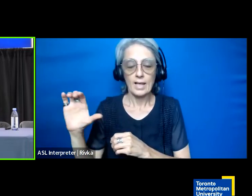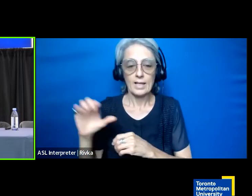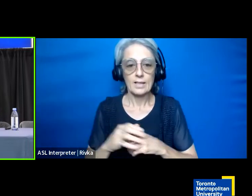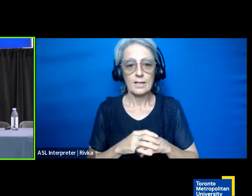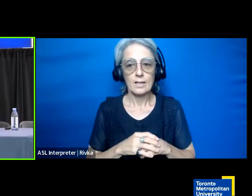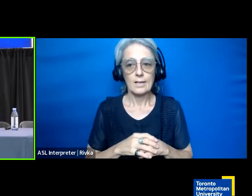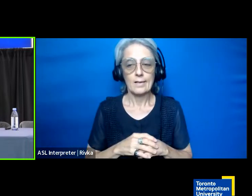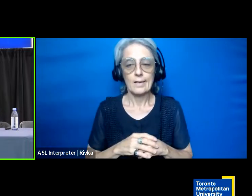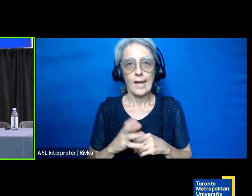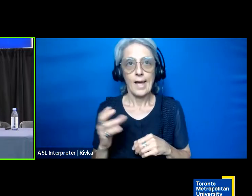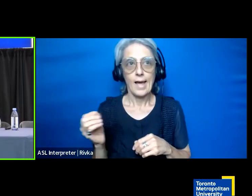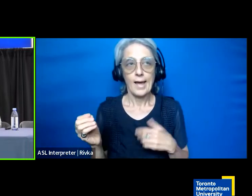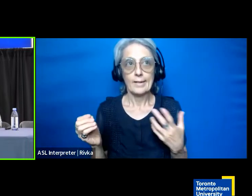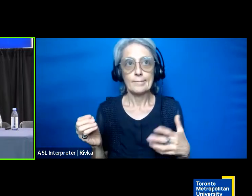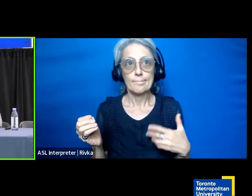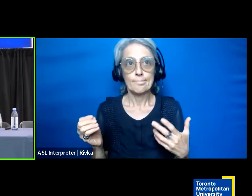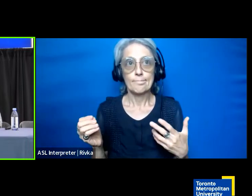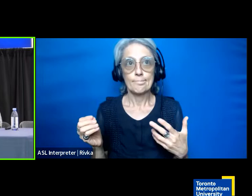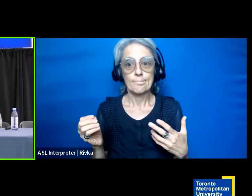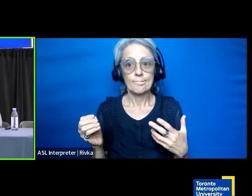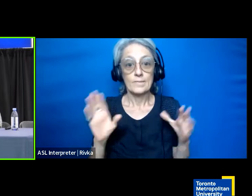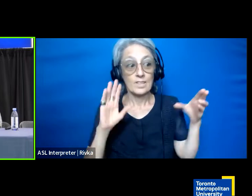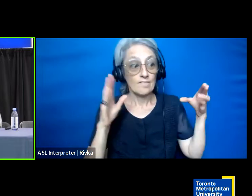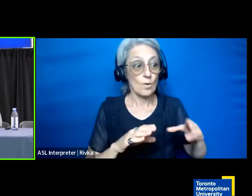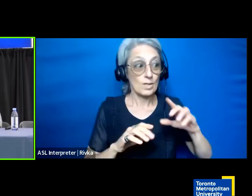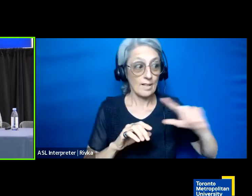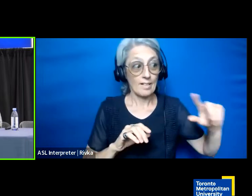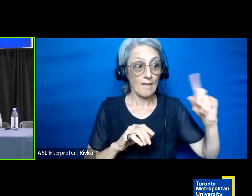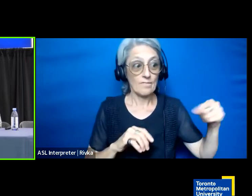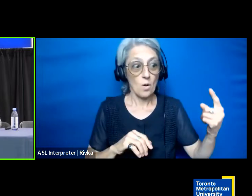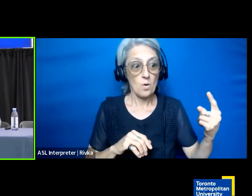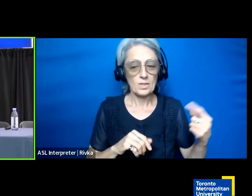and not just focusing on the left?